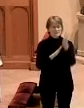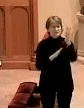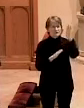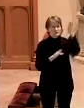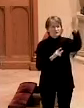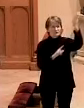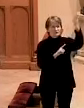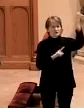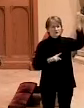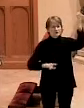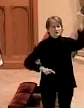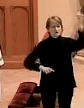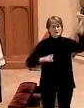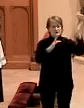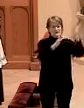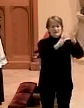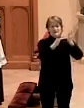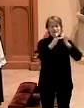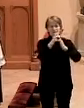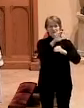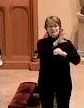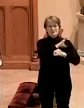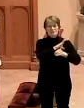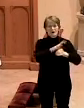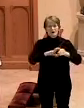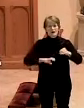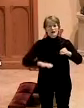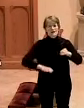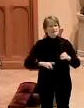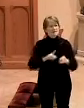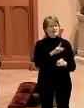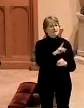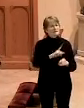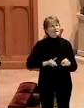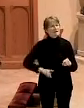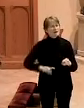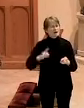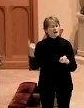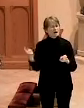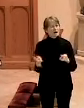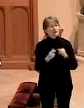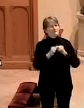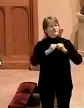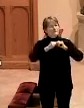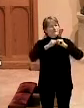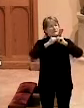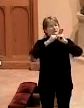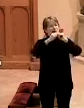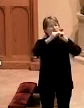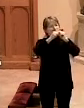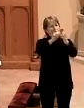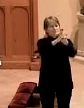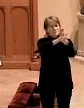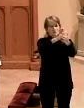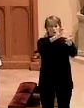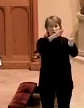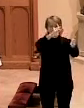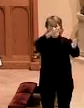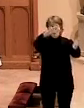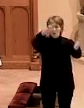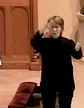Praise to you, Lord Jesus Christ, King of